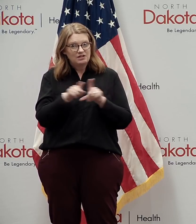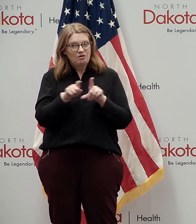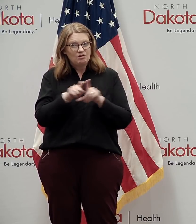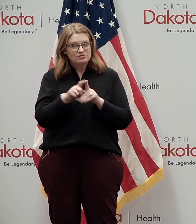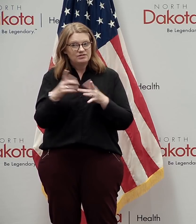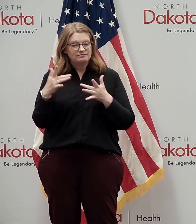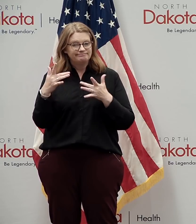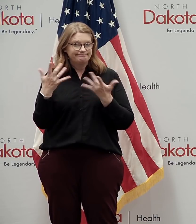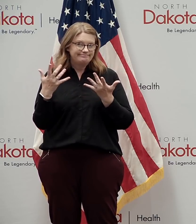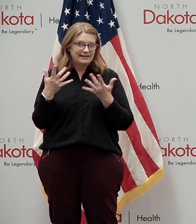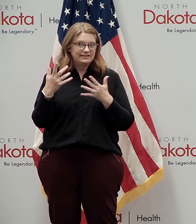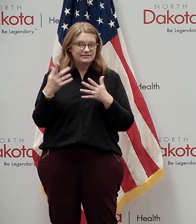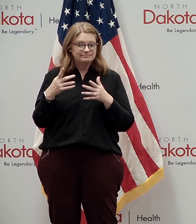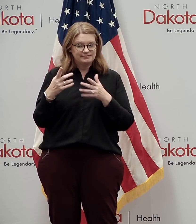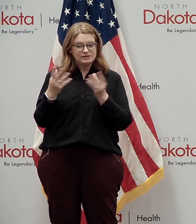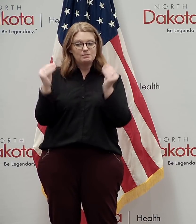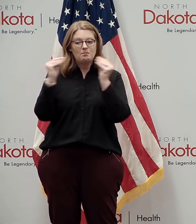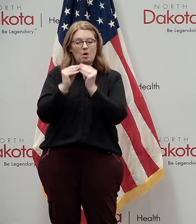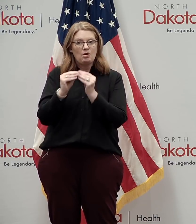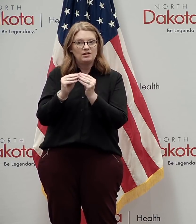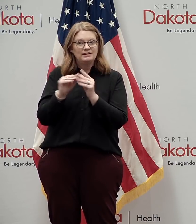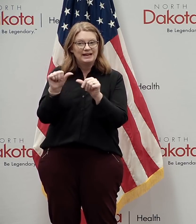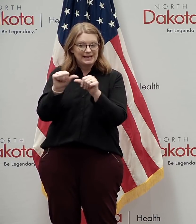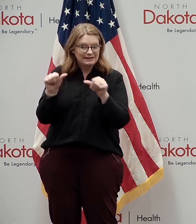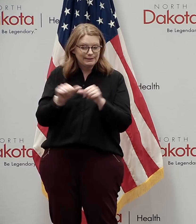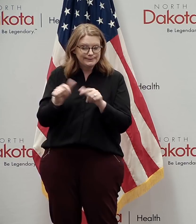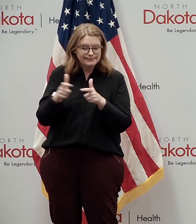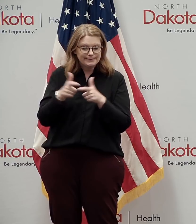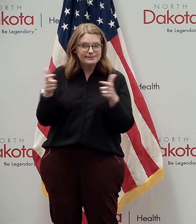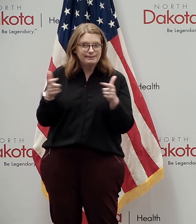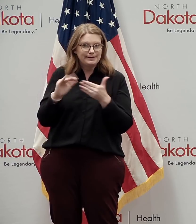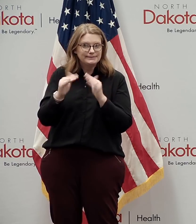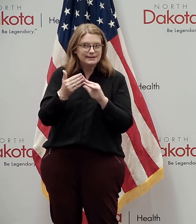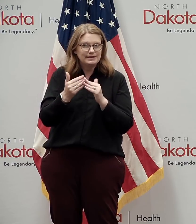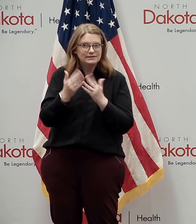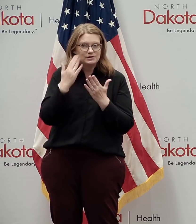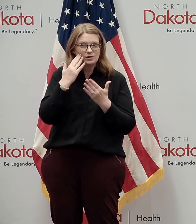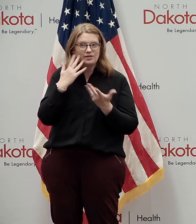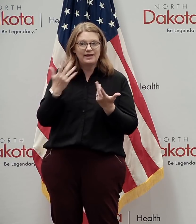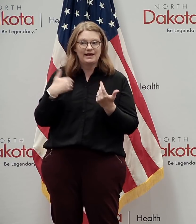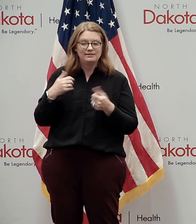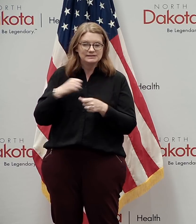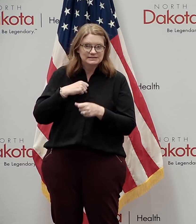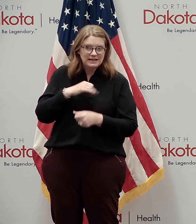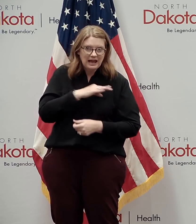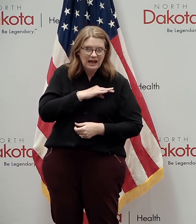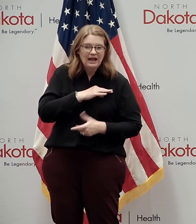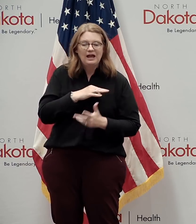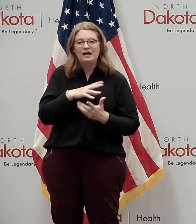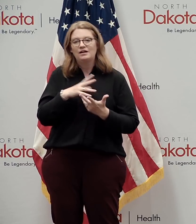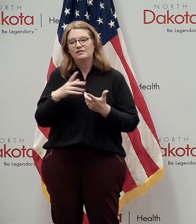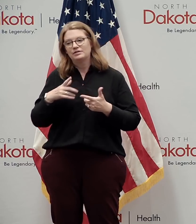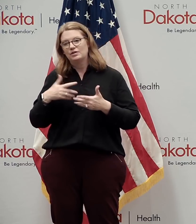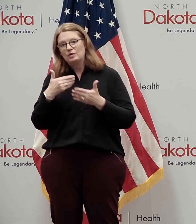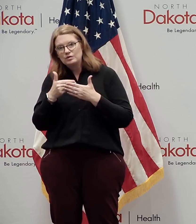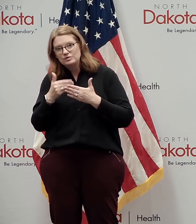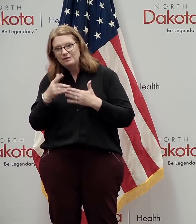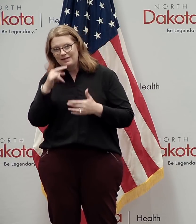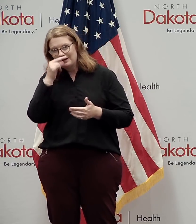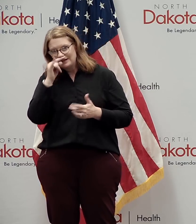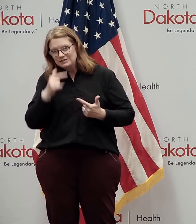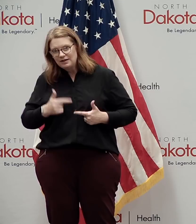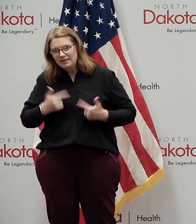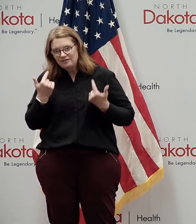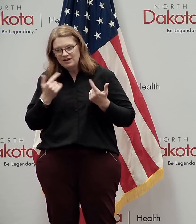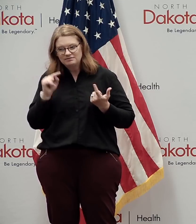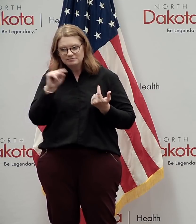concentrated in the areas where of higher population in our large metro areas, because that's where they can get staff. They're closer maybe to where their kids are living now. And so when we've